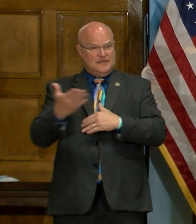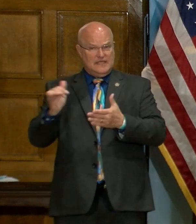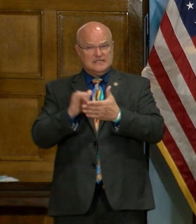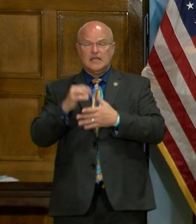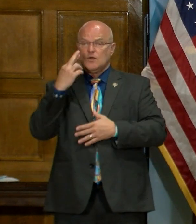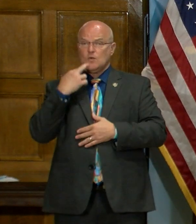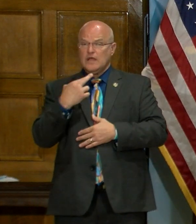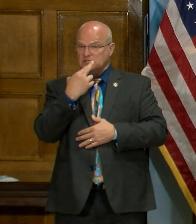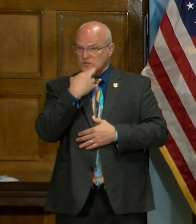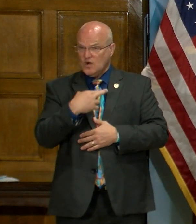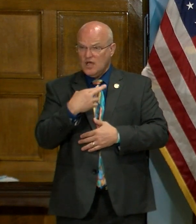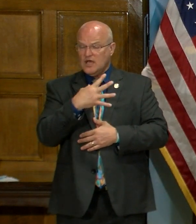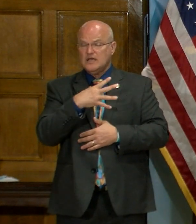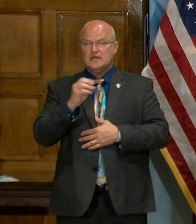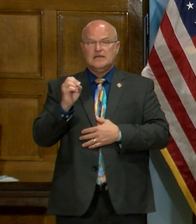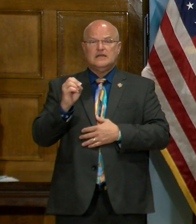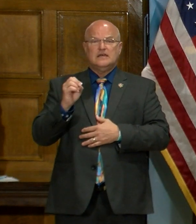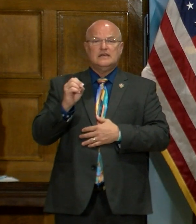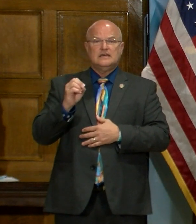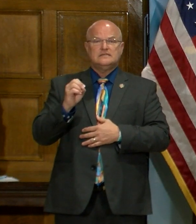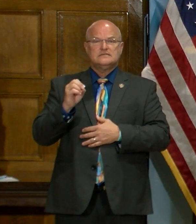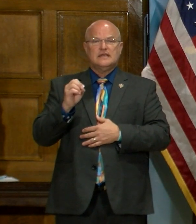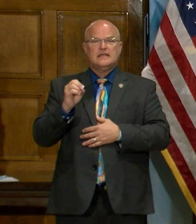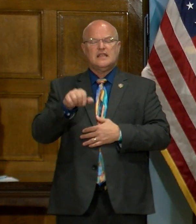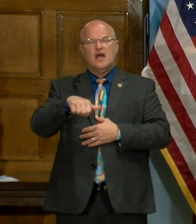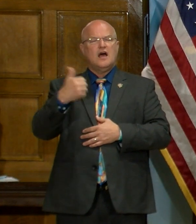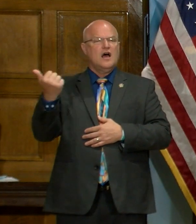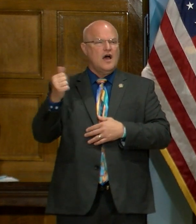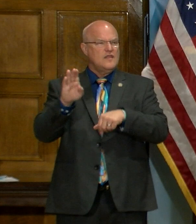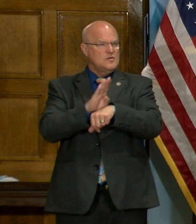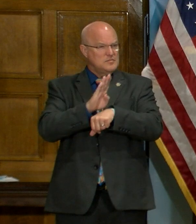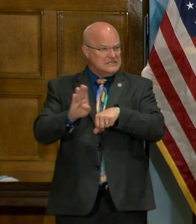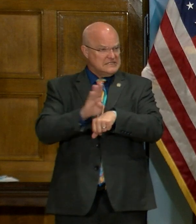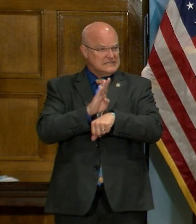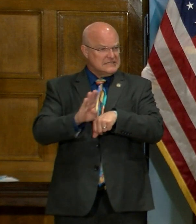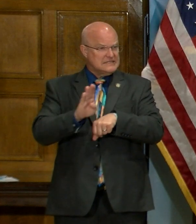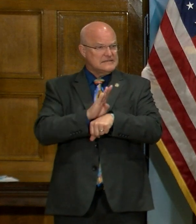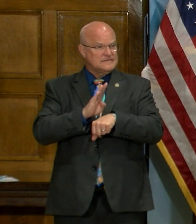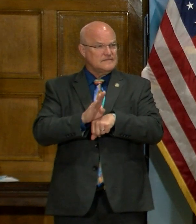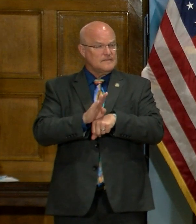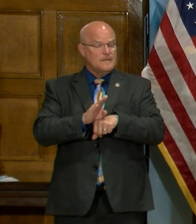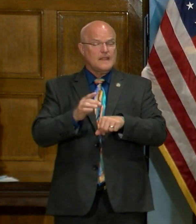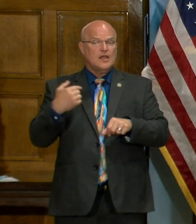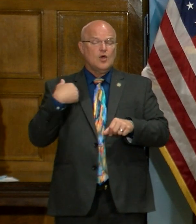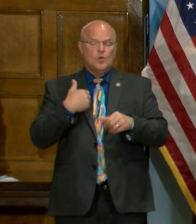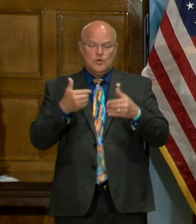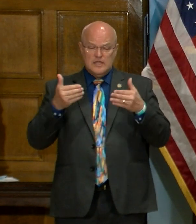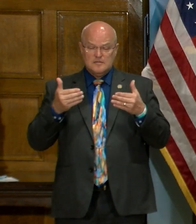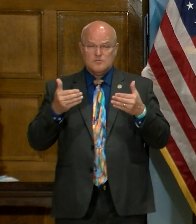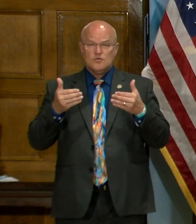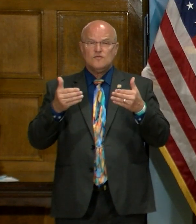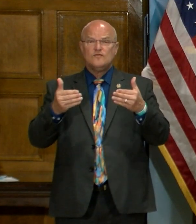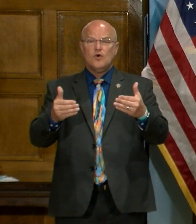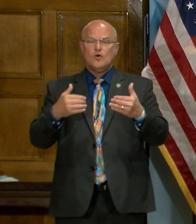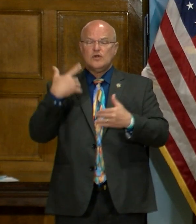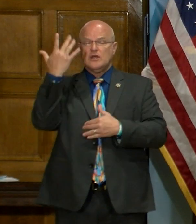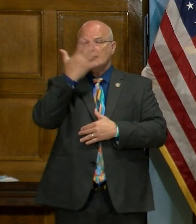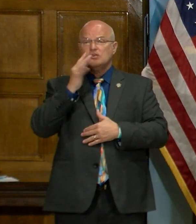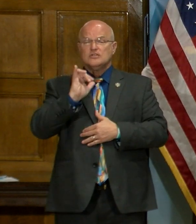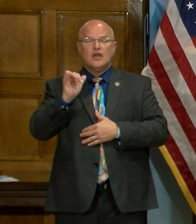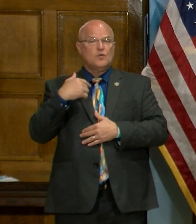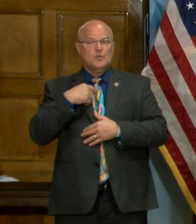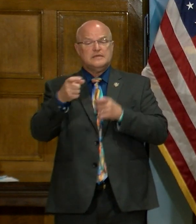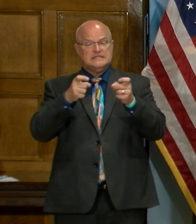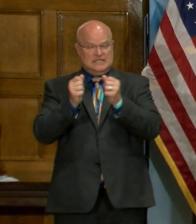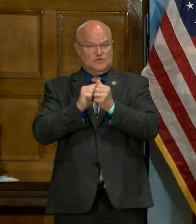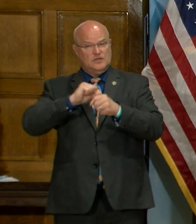like restaurants and other businesses. As we move forward, and it looks like we're going to